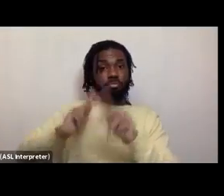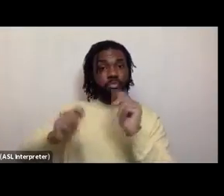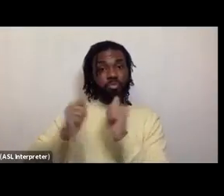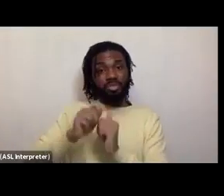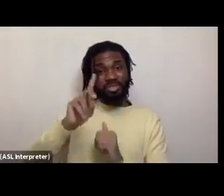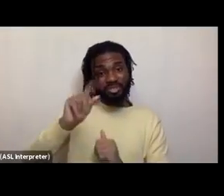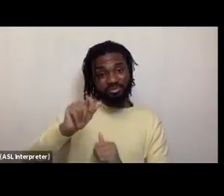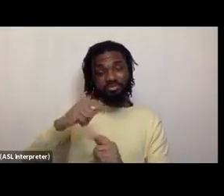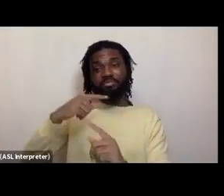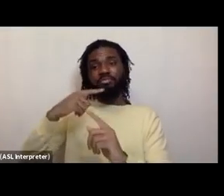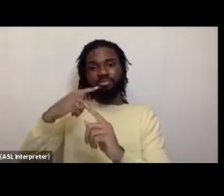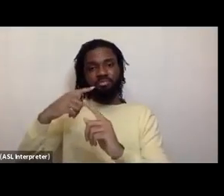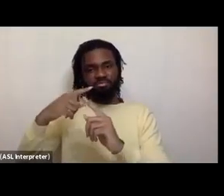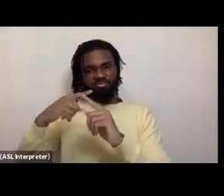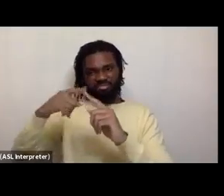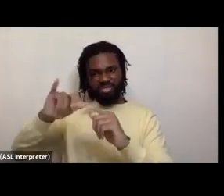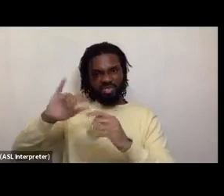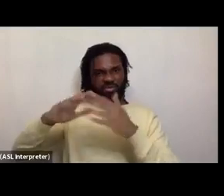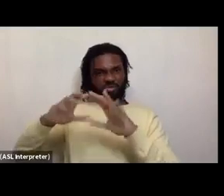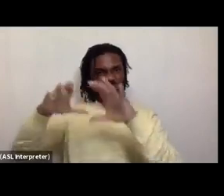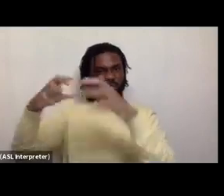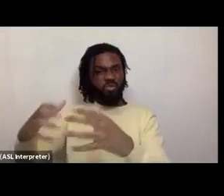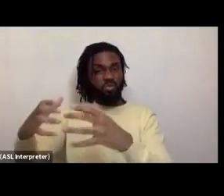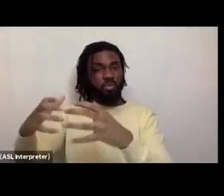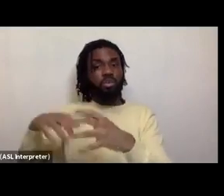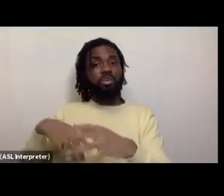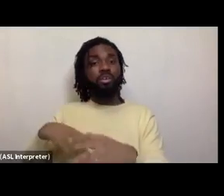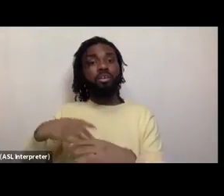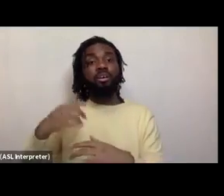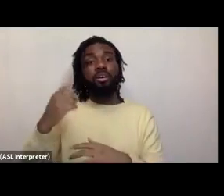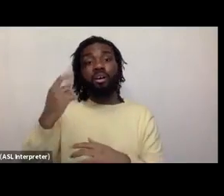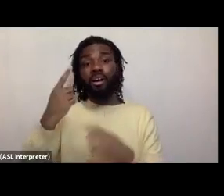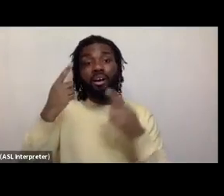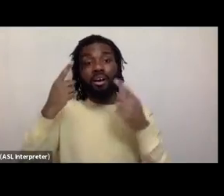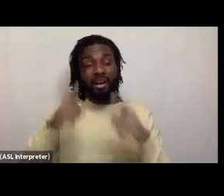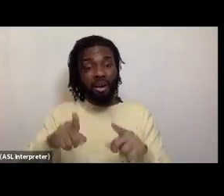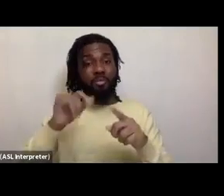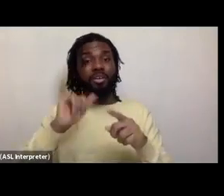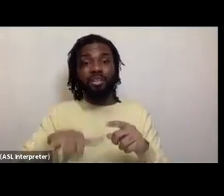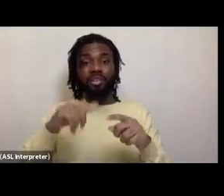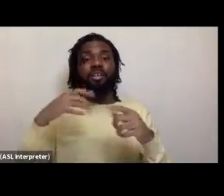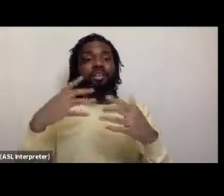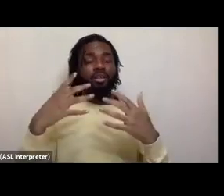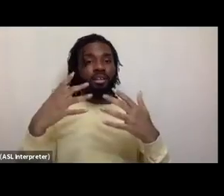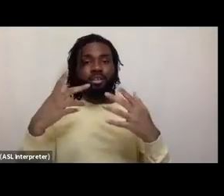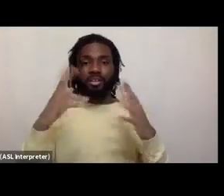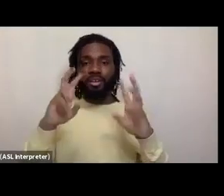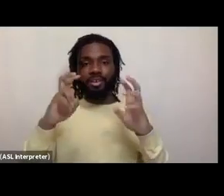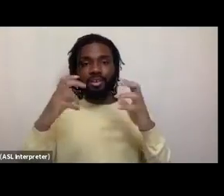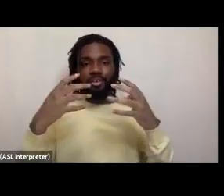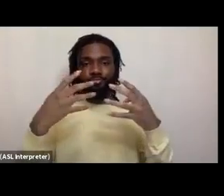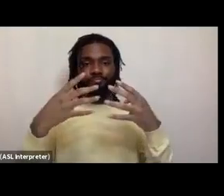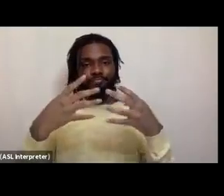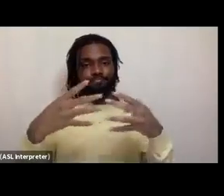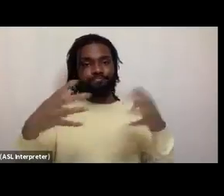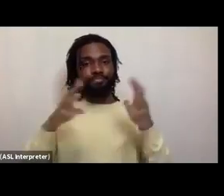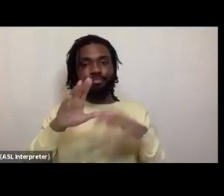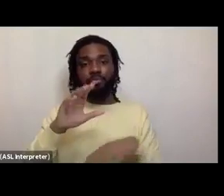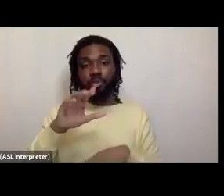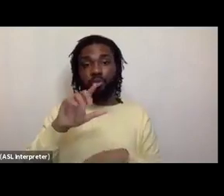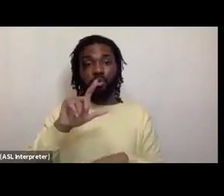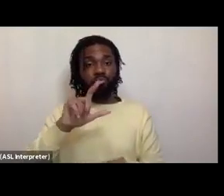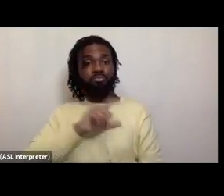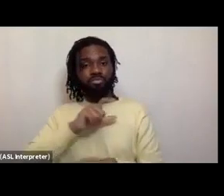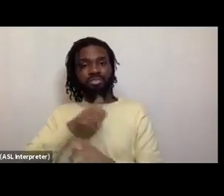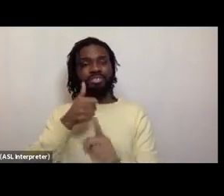disabled people, the carceral or the law enforcement apparatus was able to